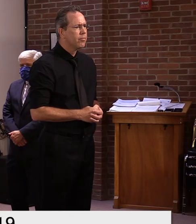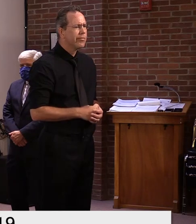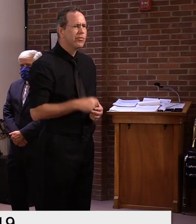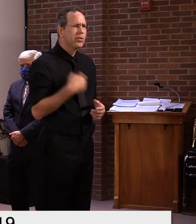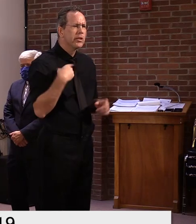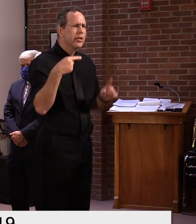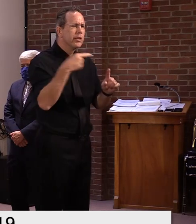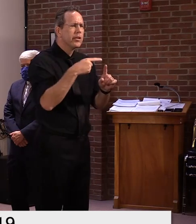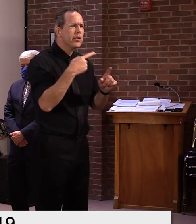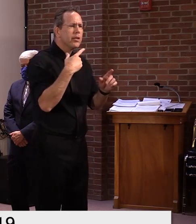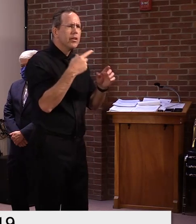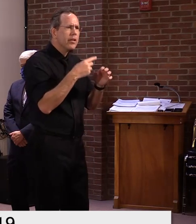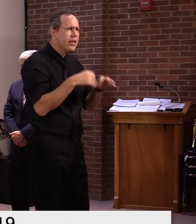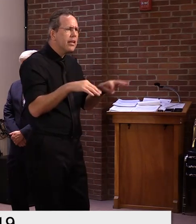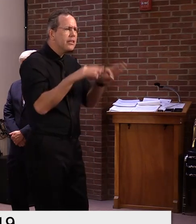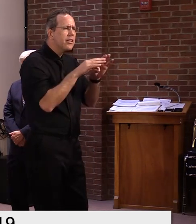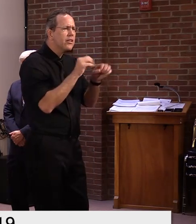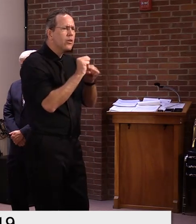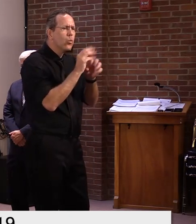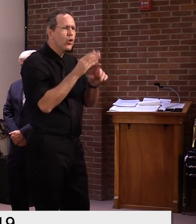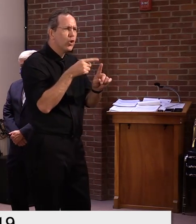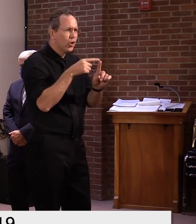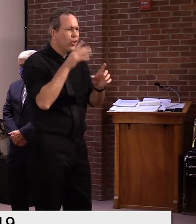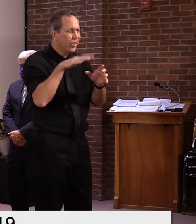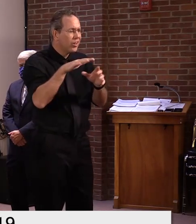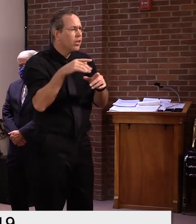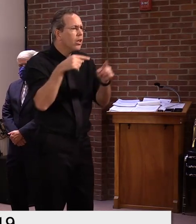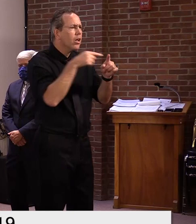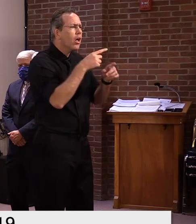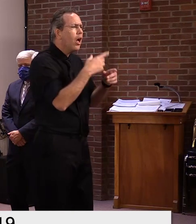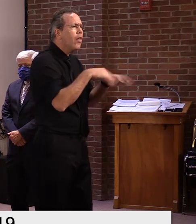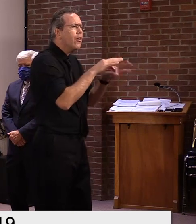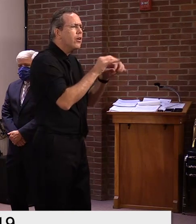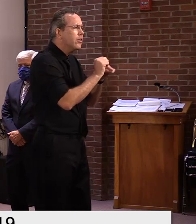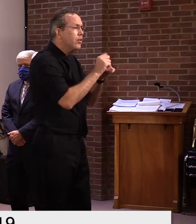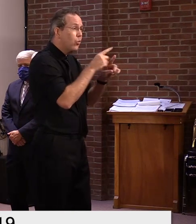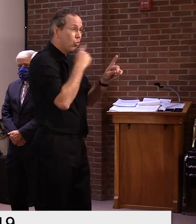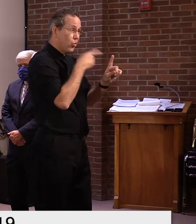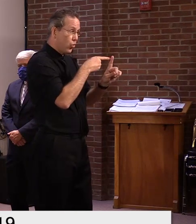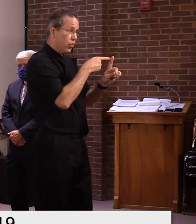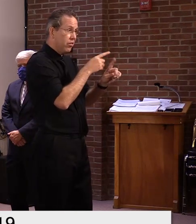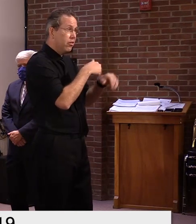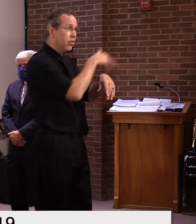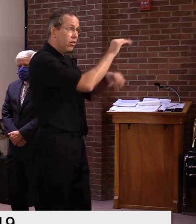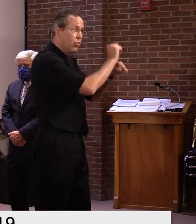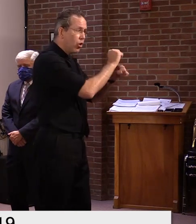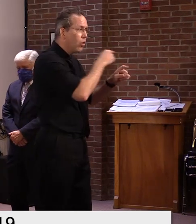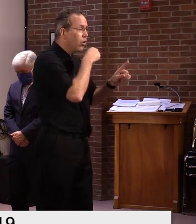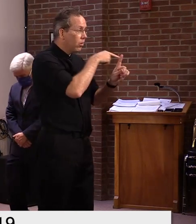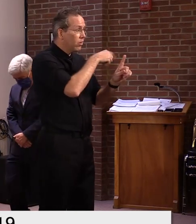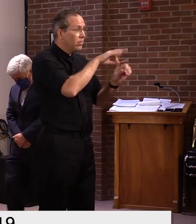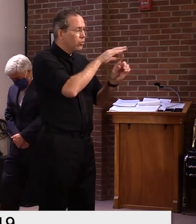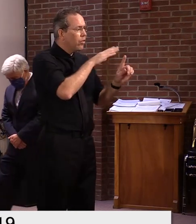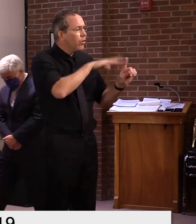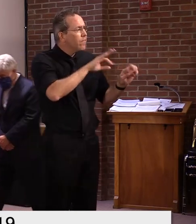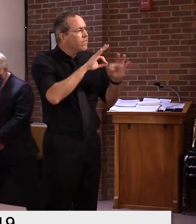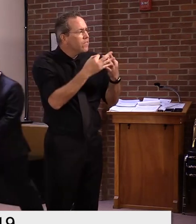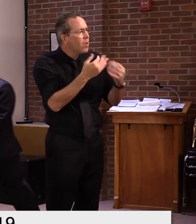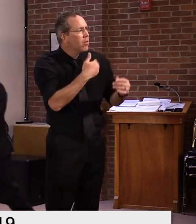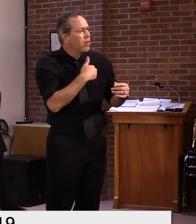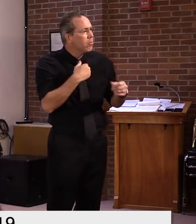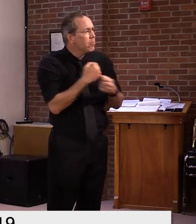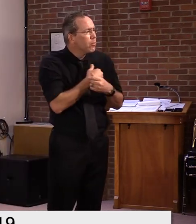et cetera. So he's been, you know, doing the essential work through the pandemic, but apparently is not